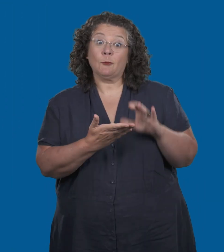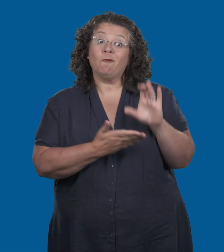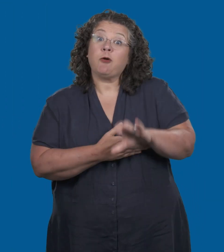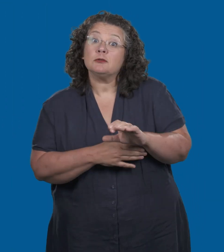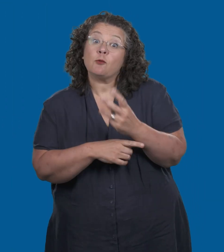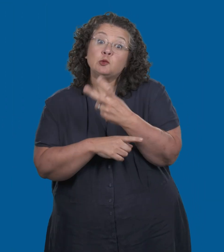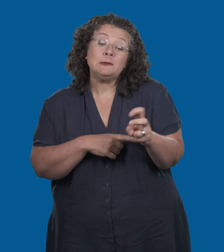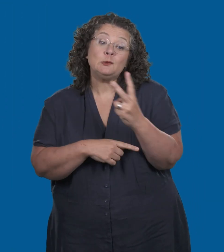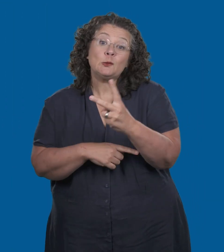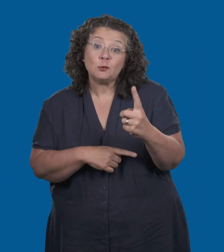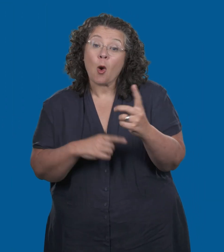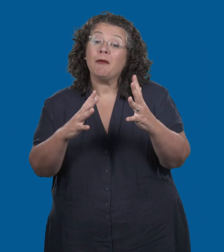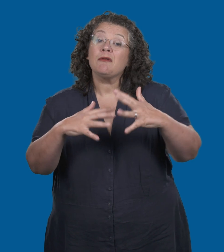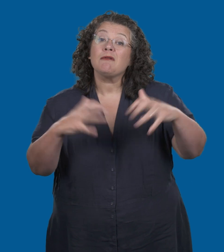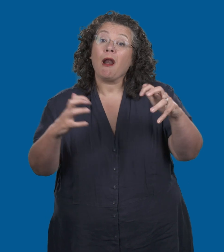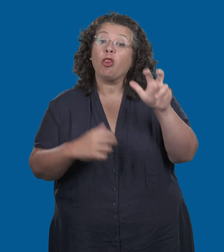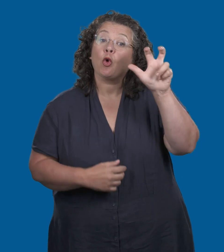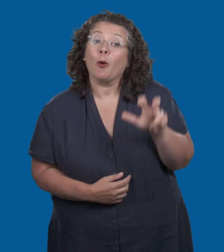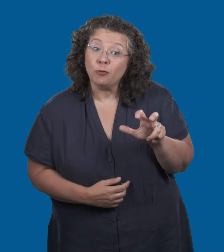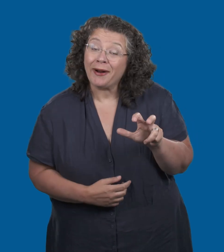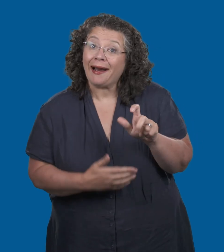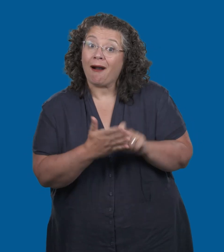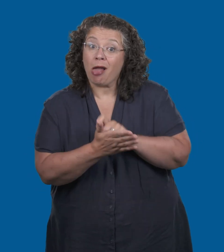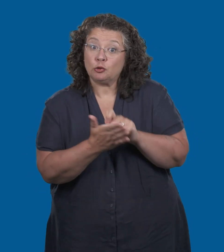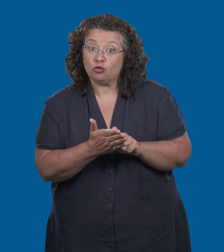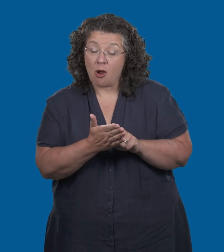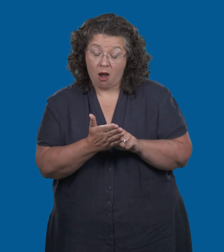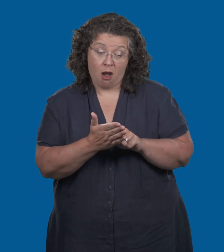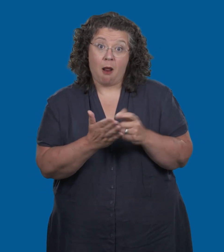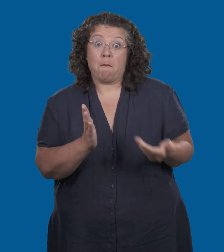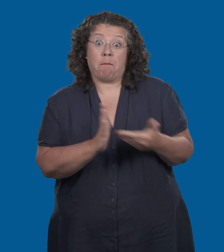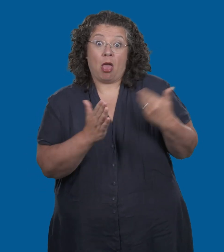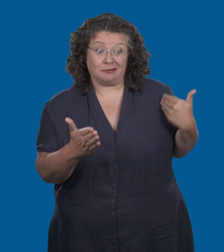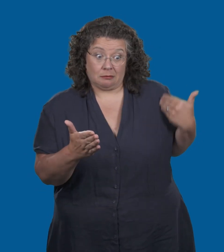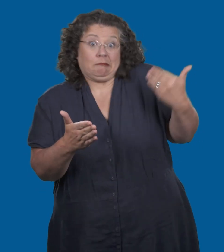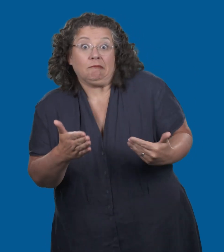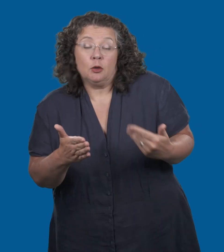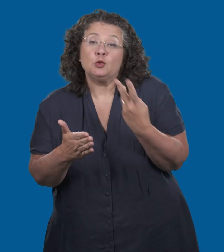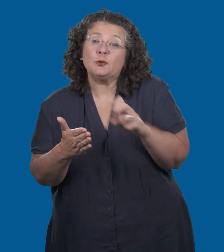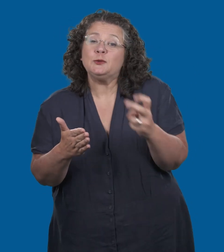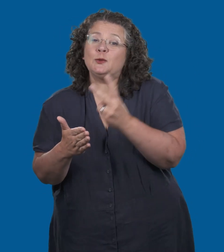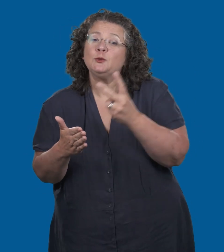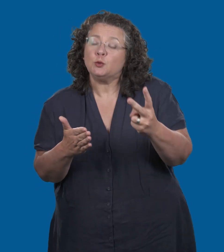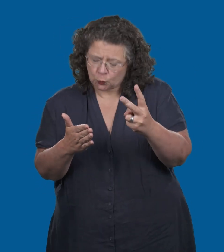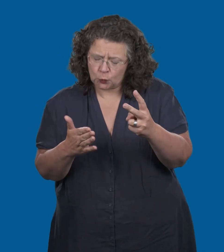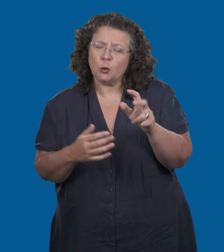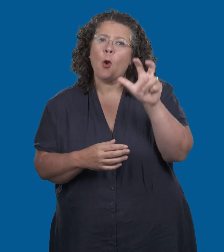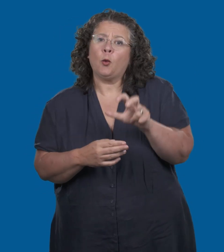Following the success of the fund for the 2021 Senedd Cymru election and